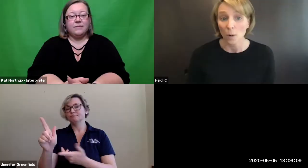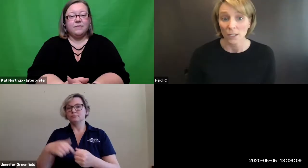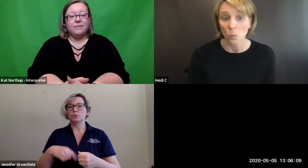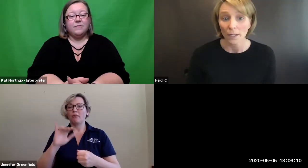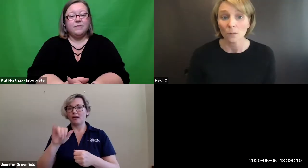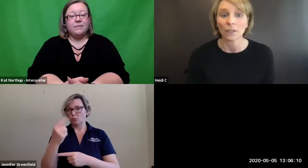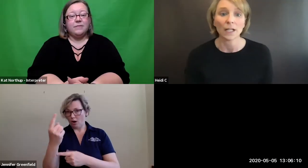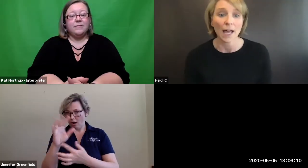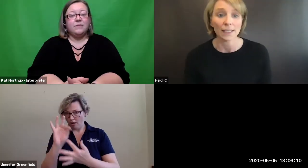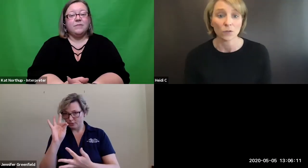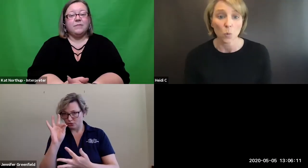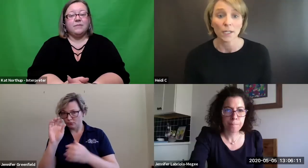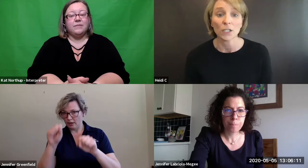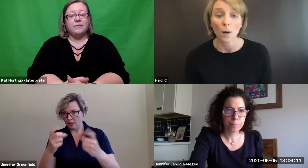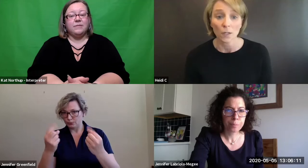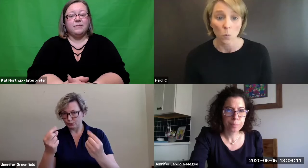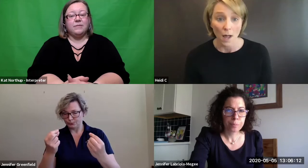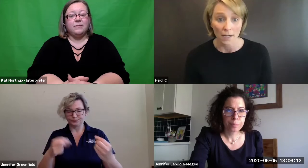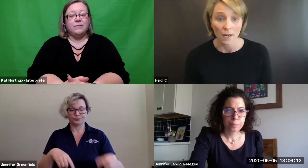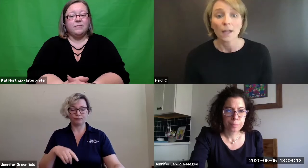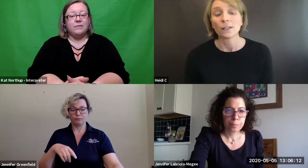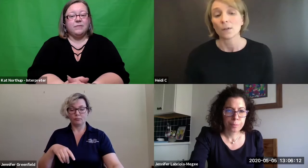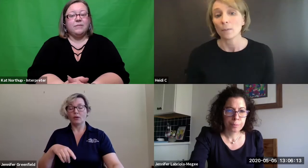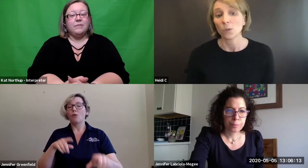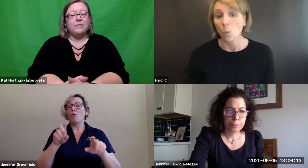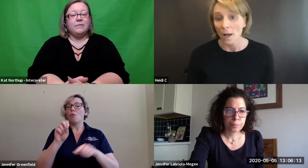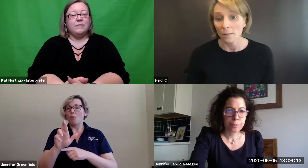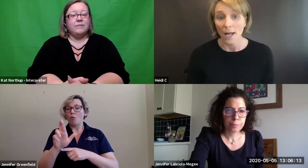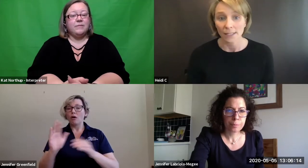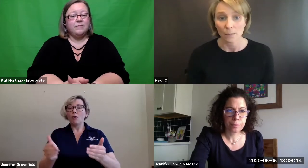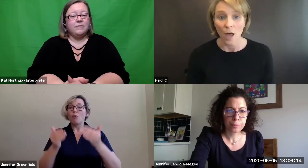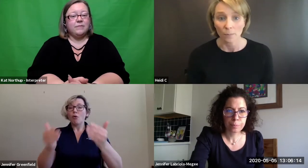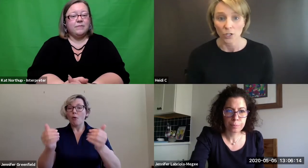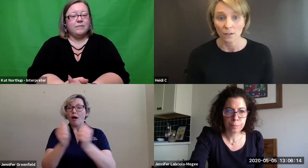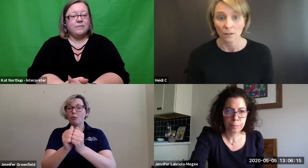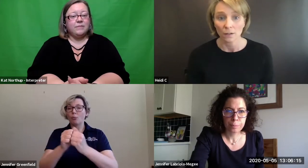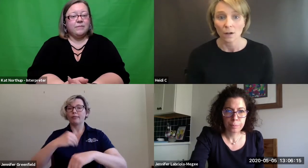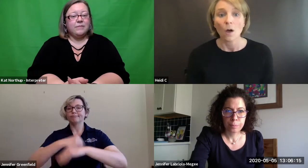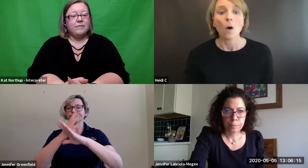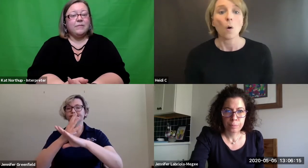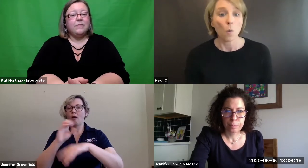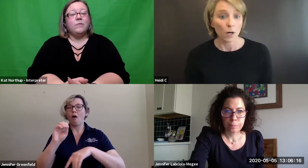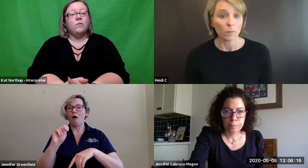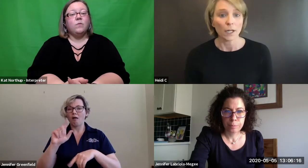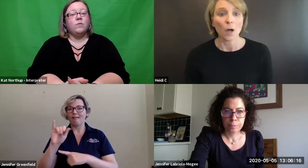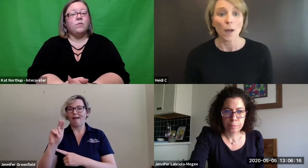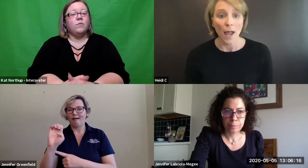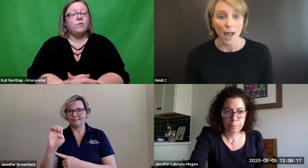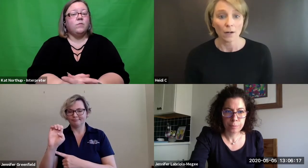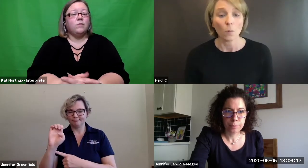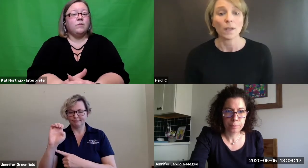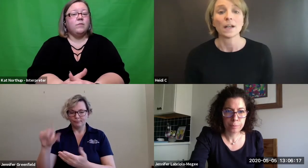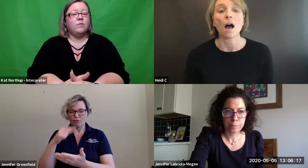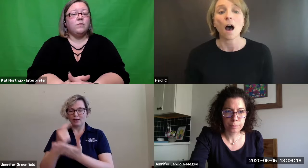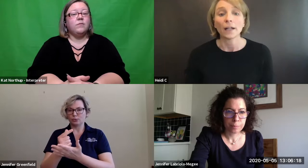of 2020 with the class of 2021. So that was one possible option. Or we could go